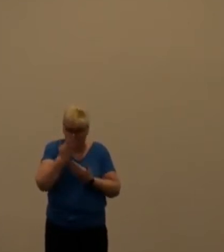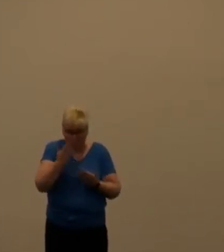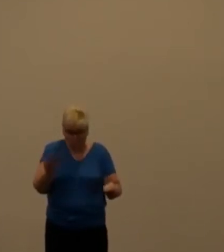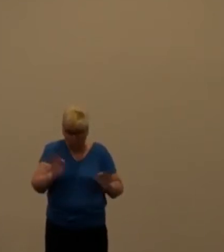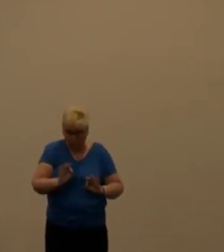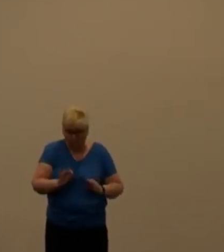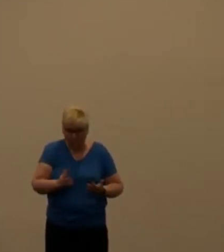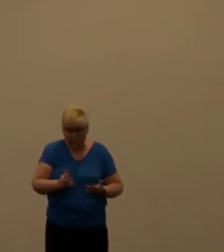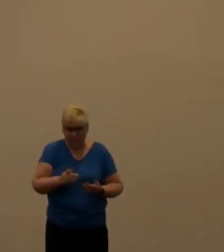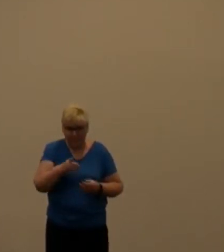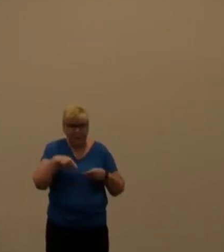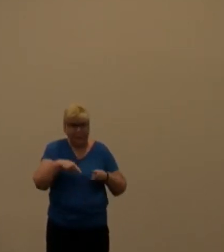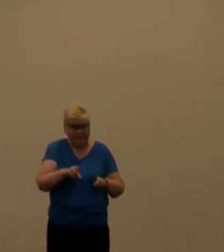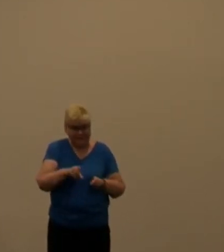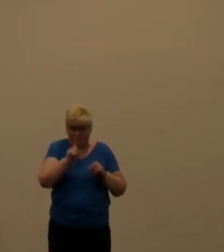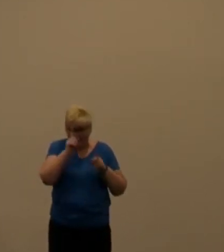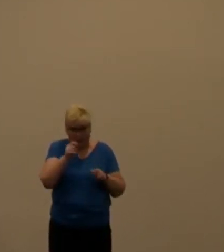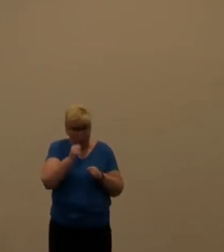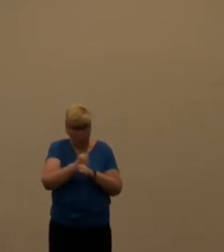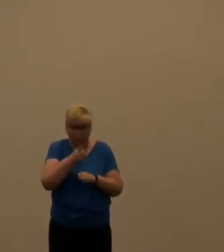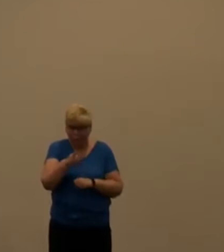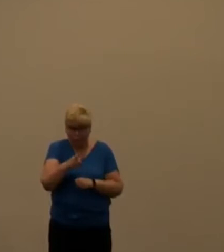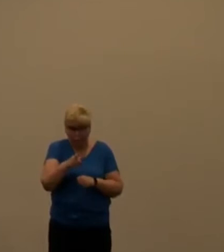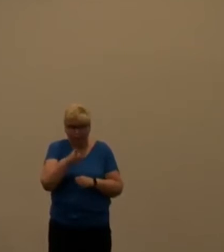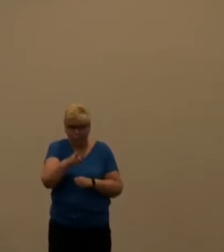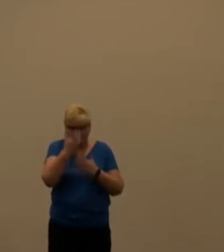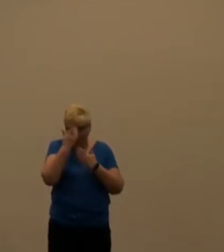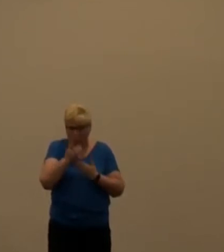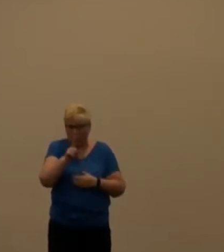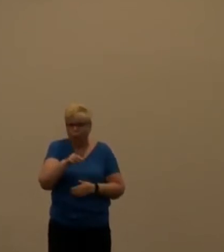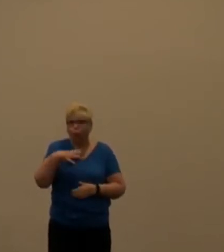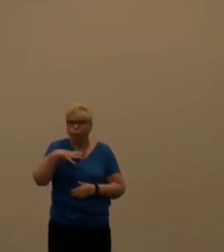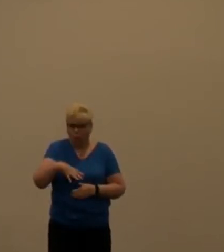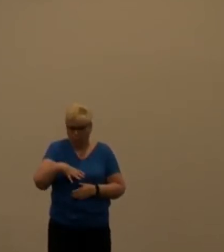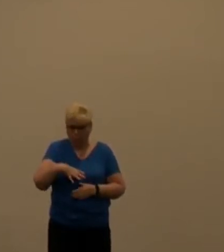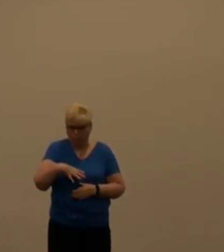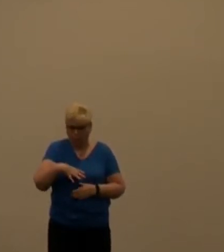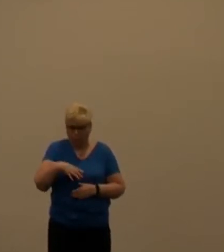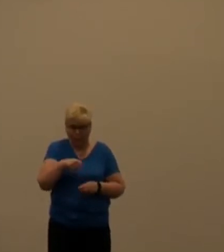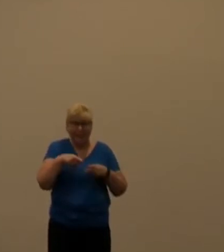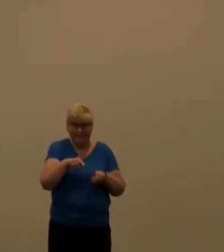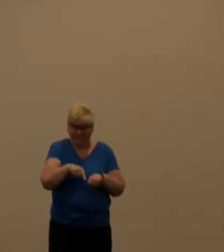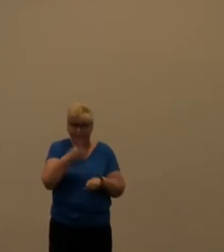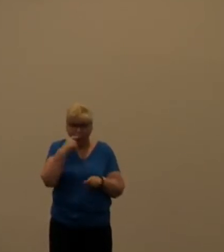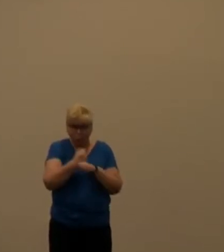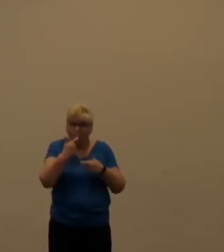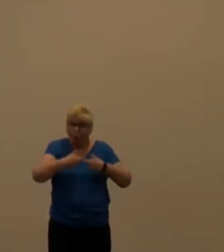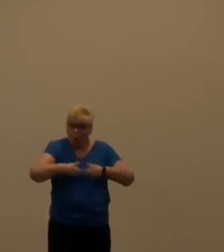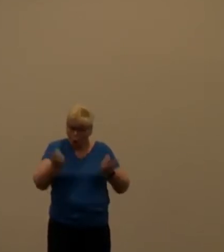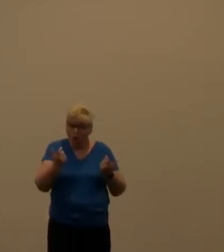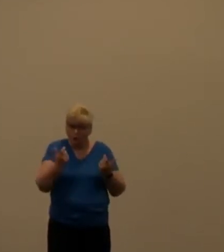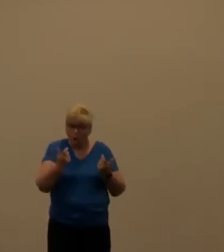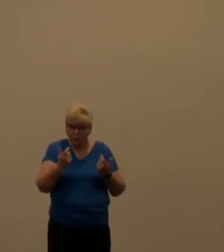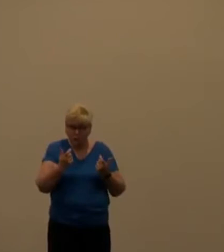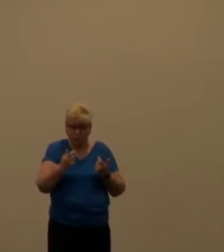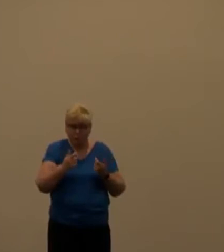The system can't do it for you if you don't know what you want out of the system. It can't. It can do a lot. If you're willing to